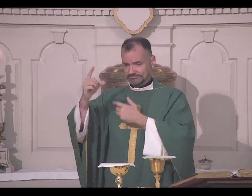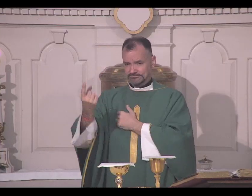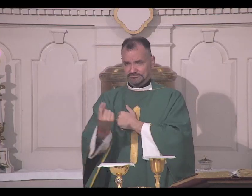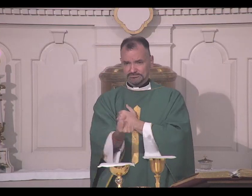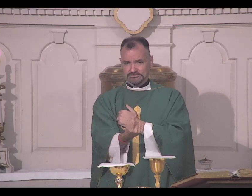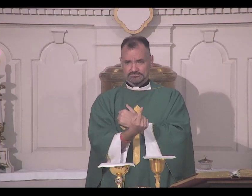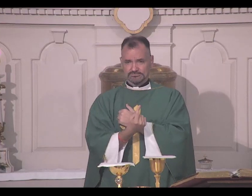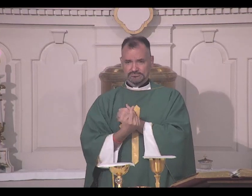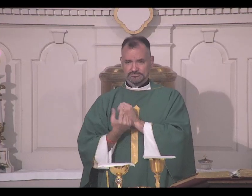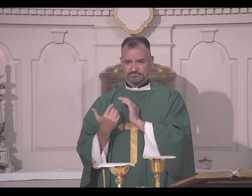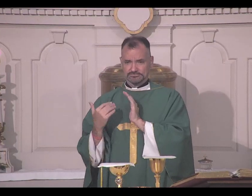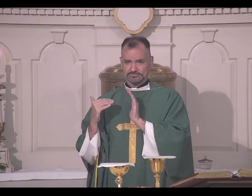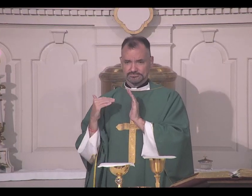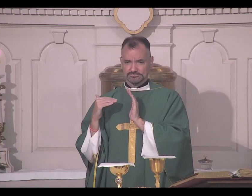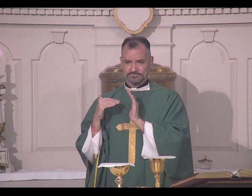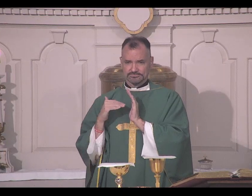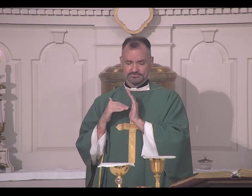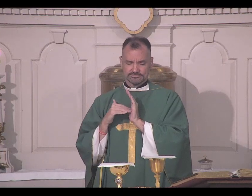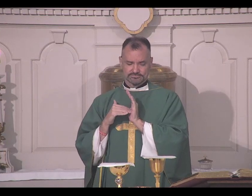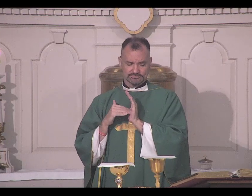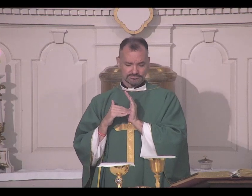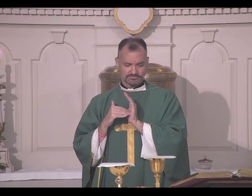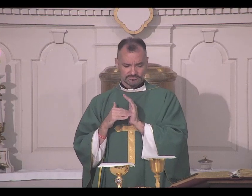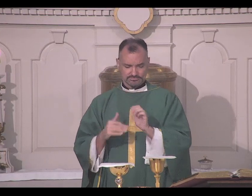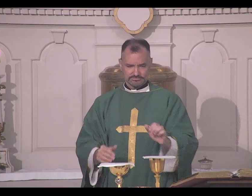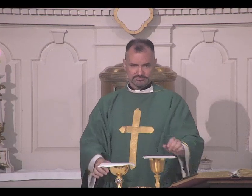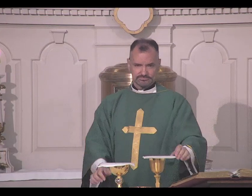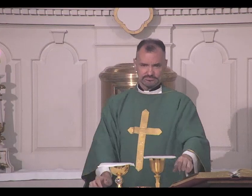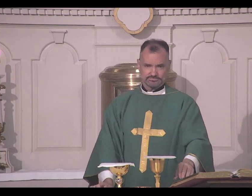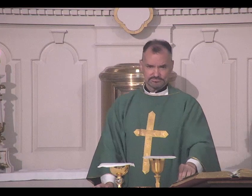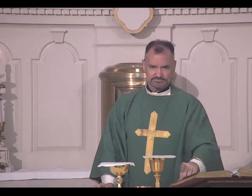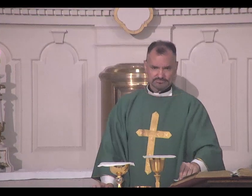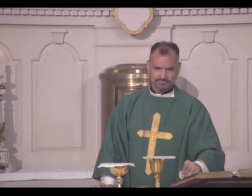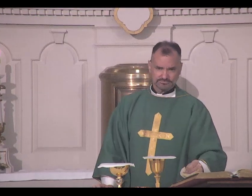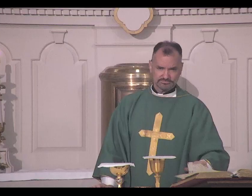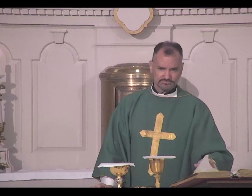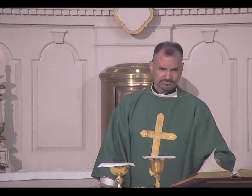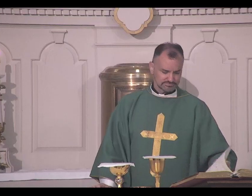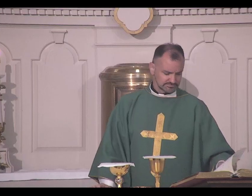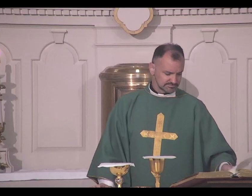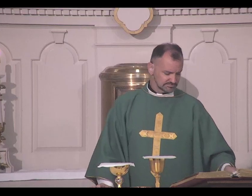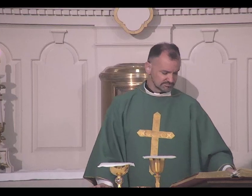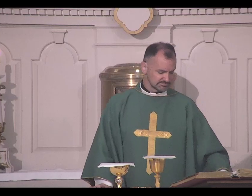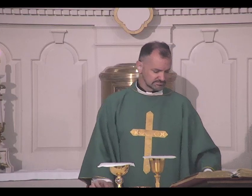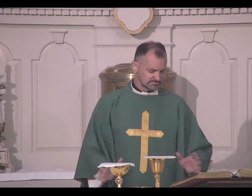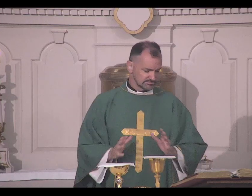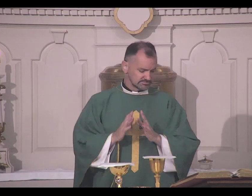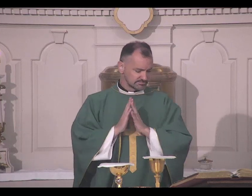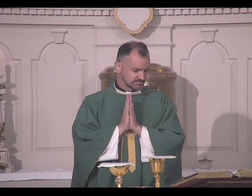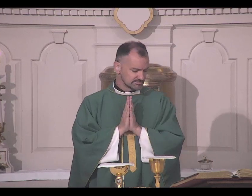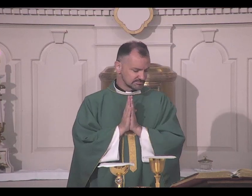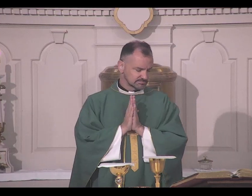resurrection until you come again.